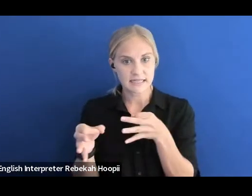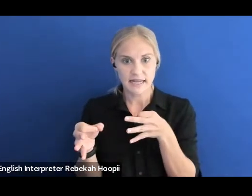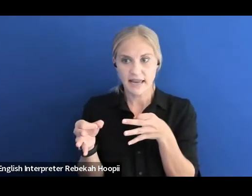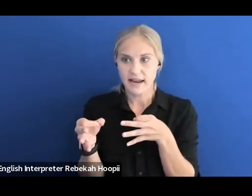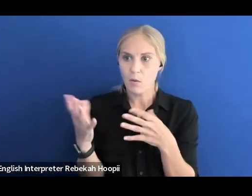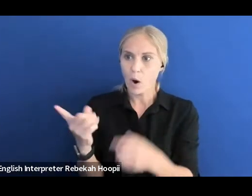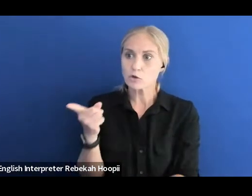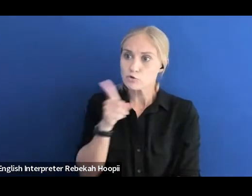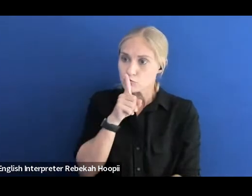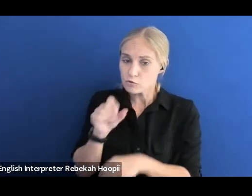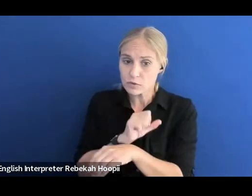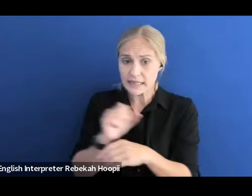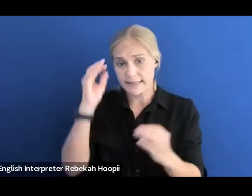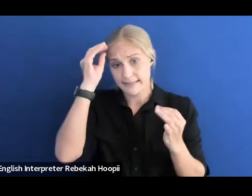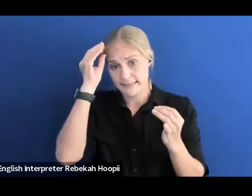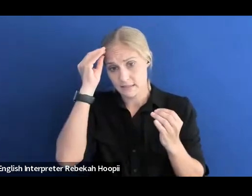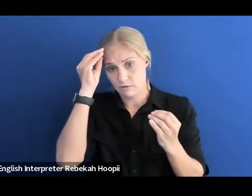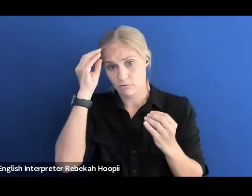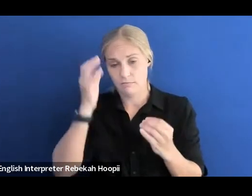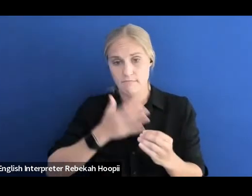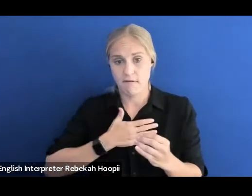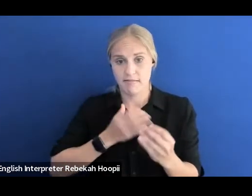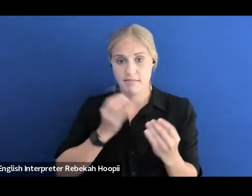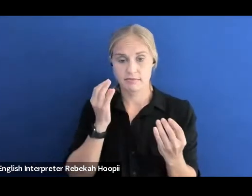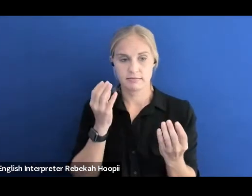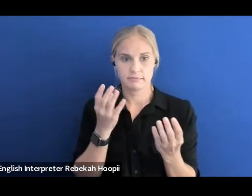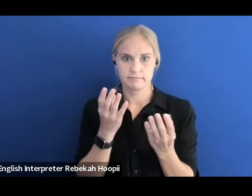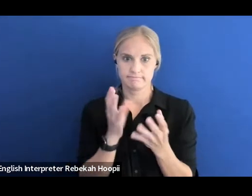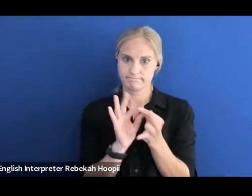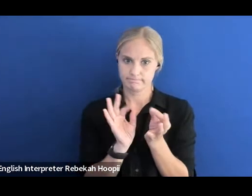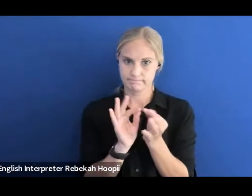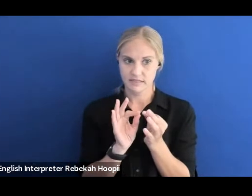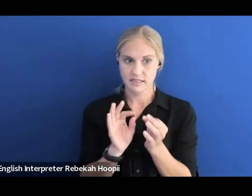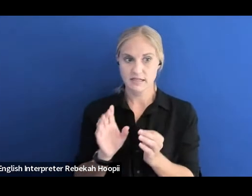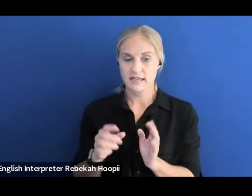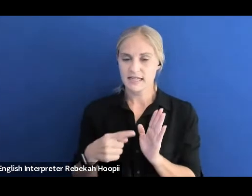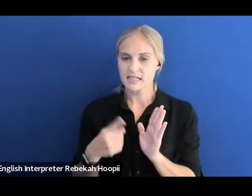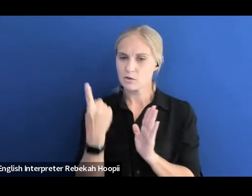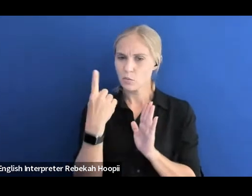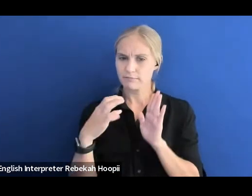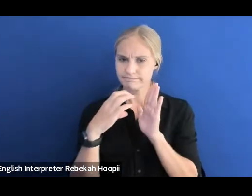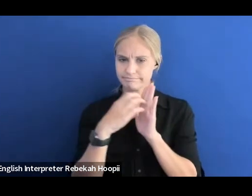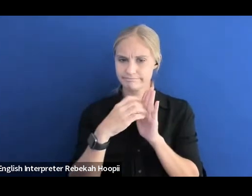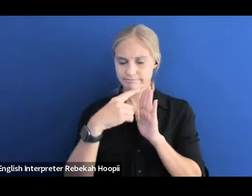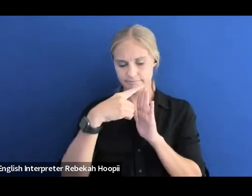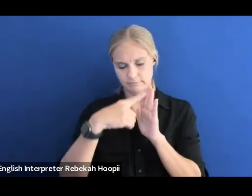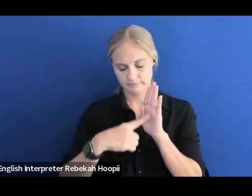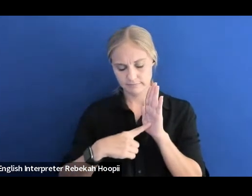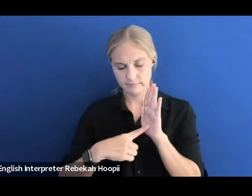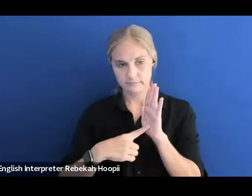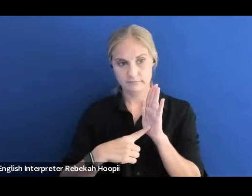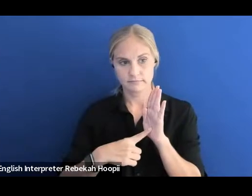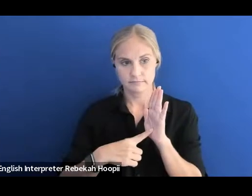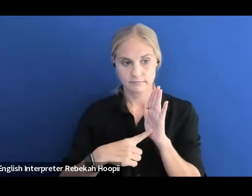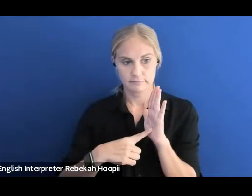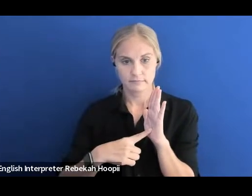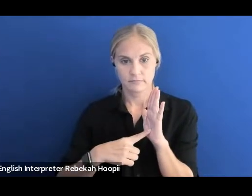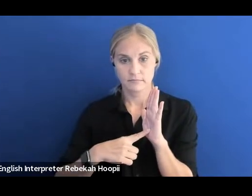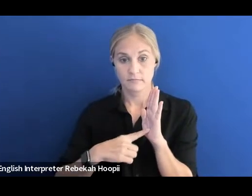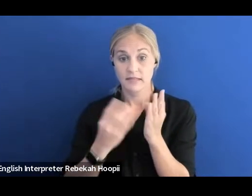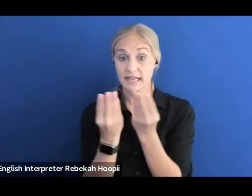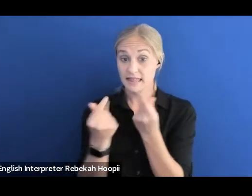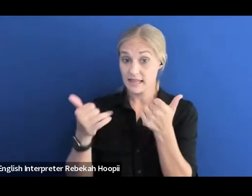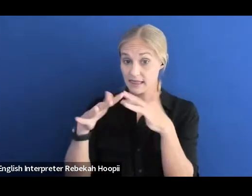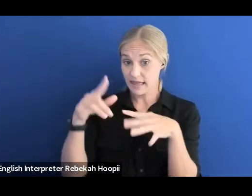consider. Because in your clause, there's a clause in the land